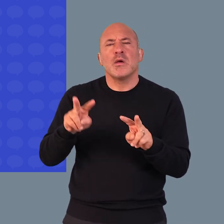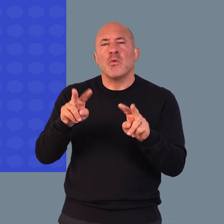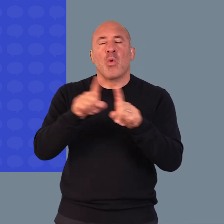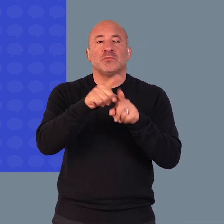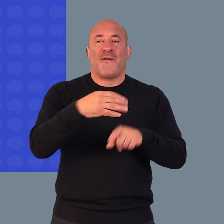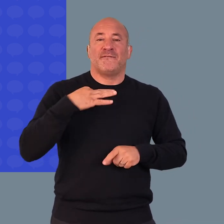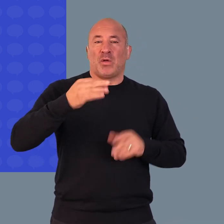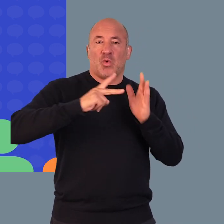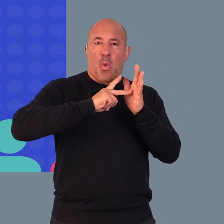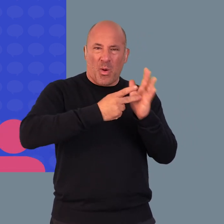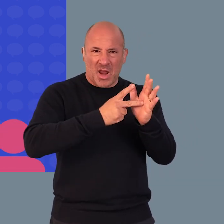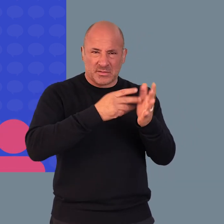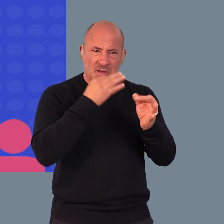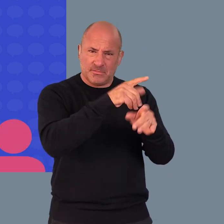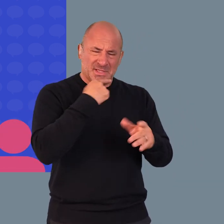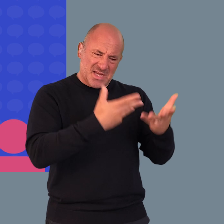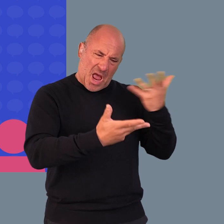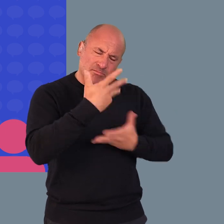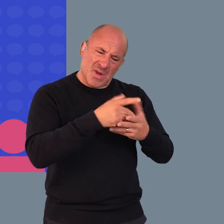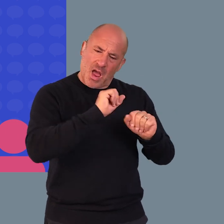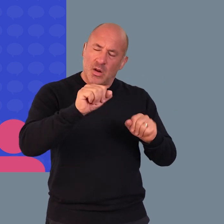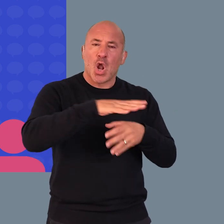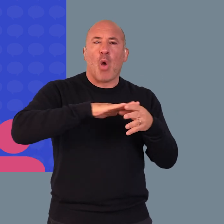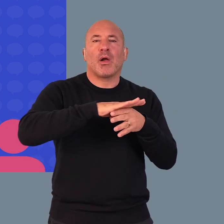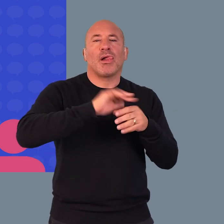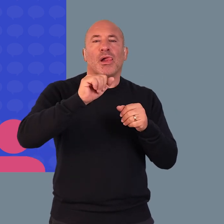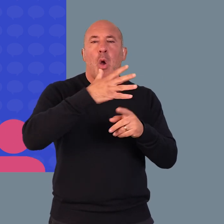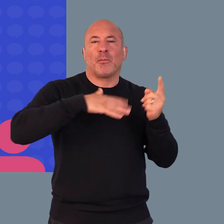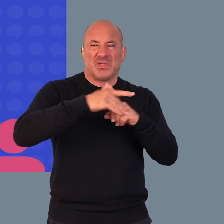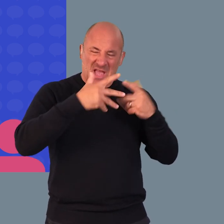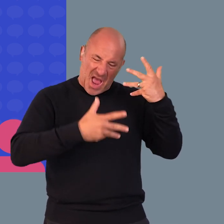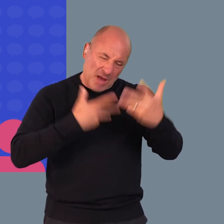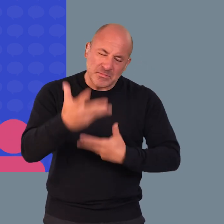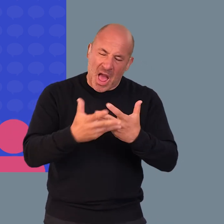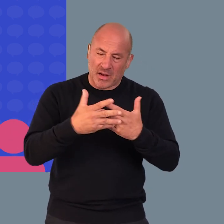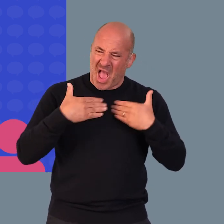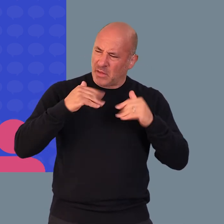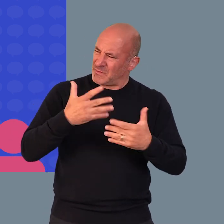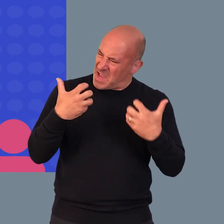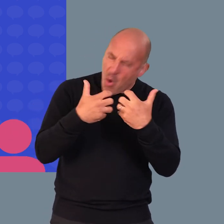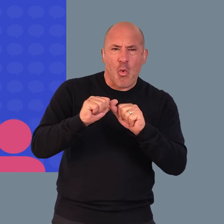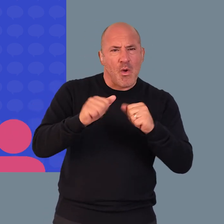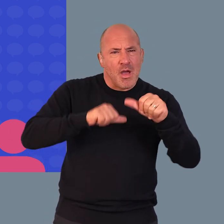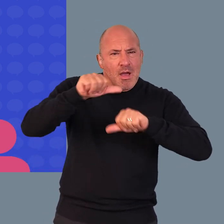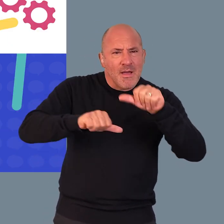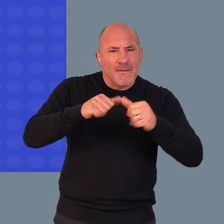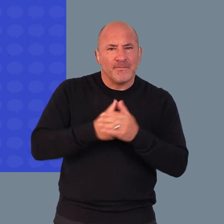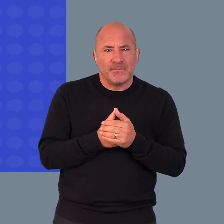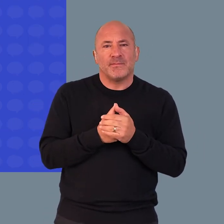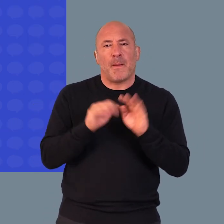interpretation services, and asked voluntary organisations to explain to local communities how health services